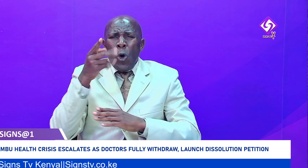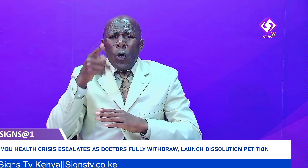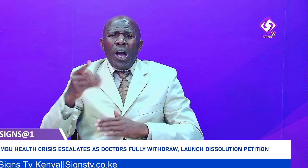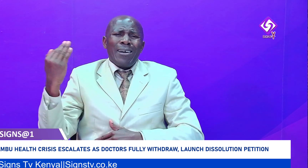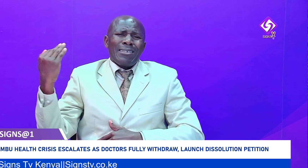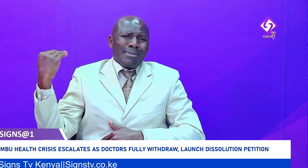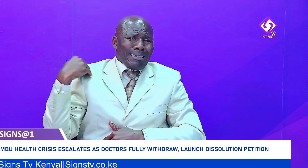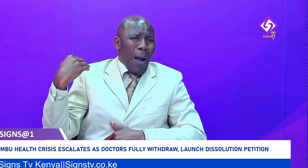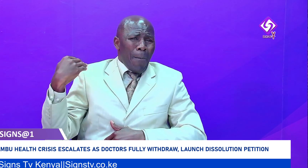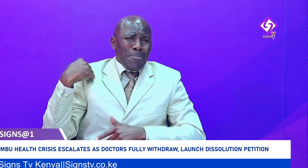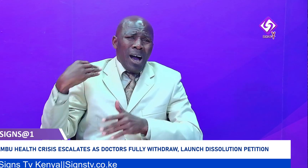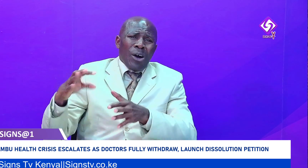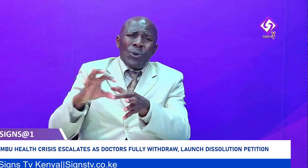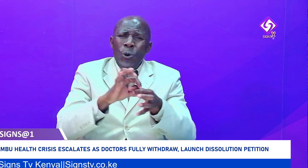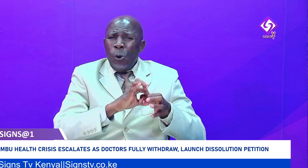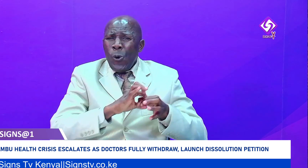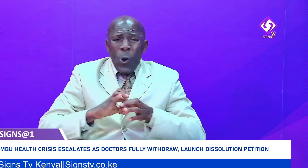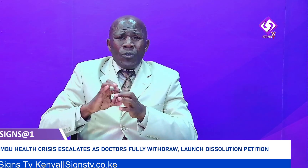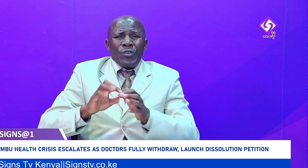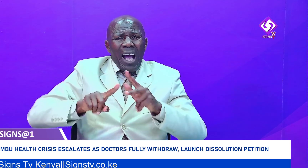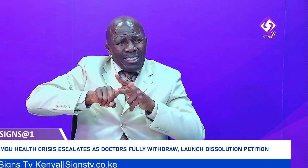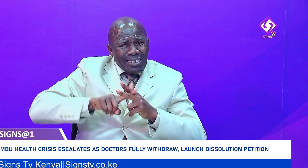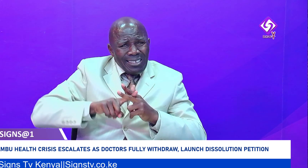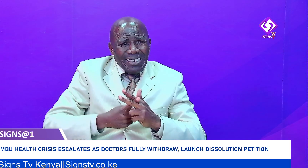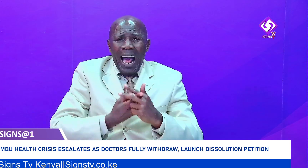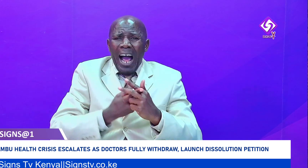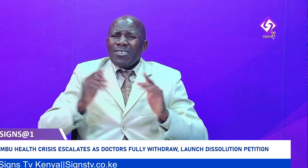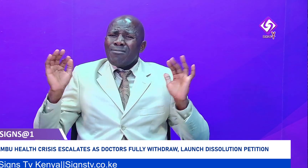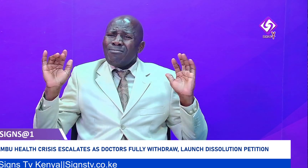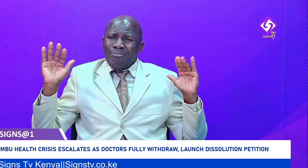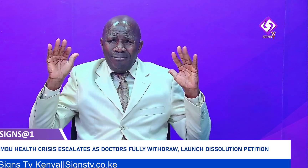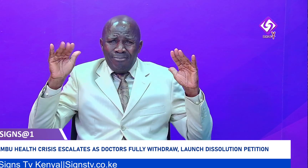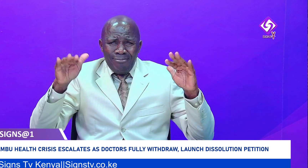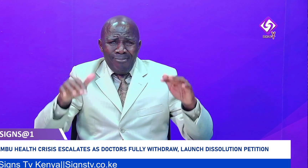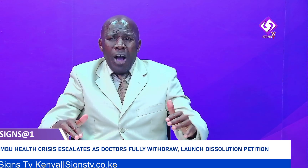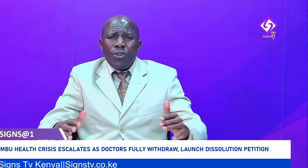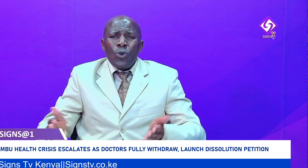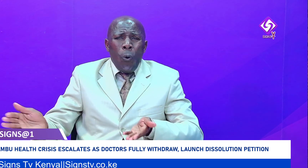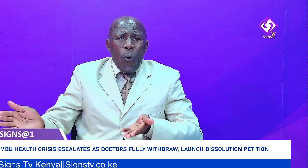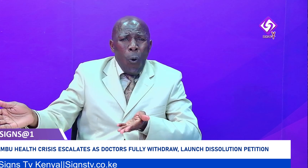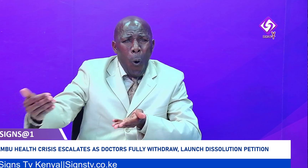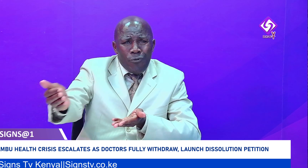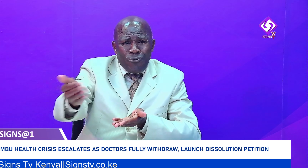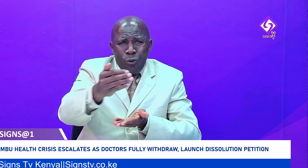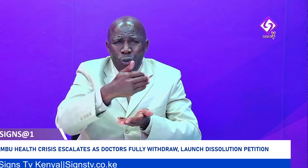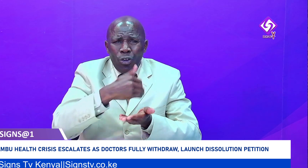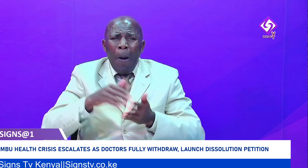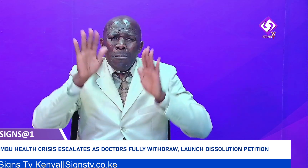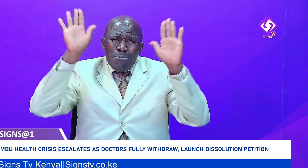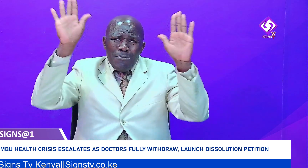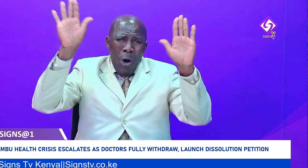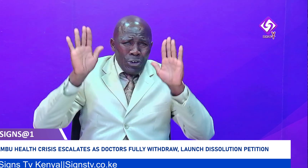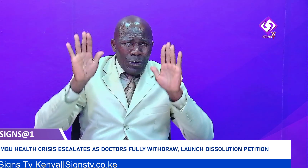In a significant escalation of the dispute, the union has embarked on a mass collection of